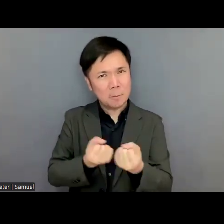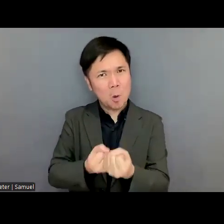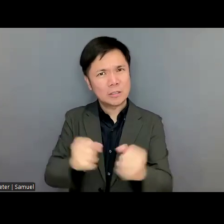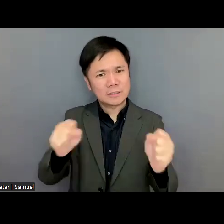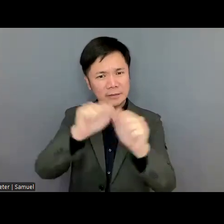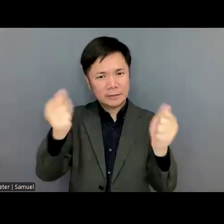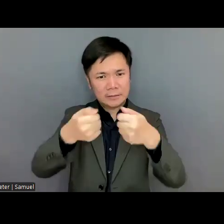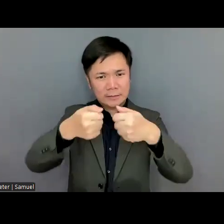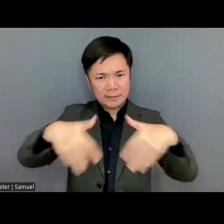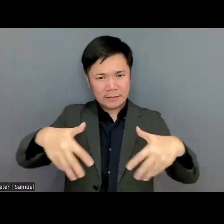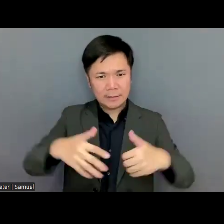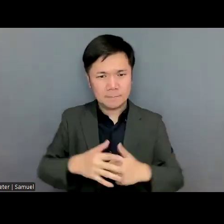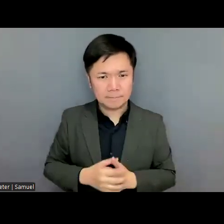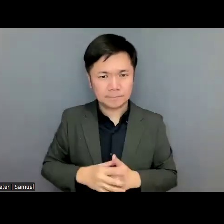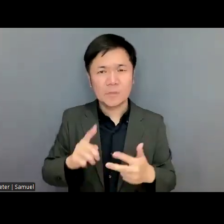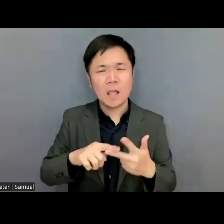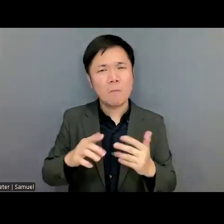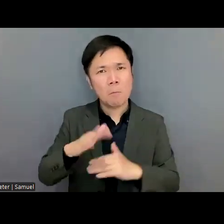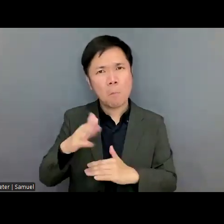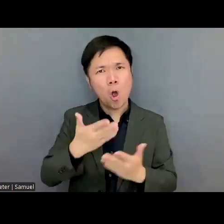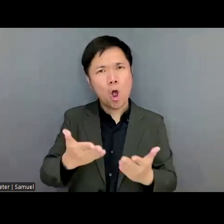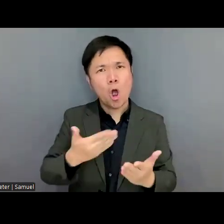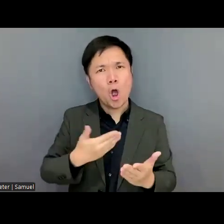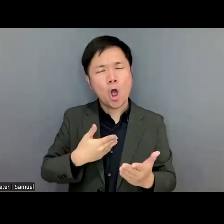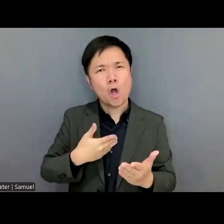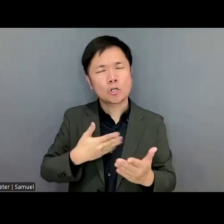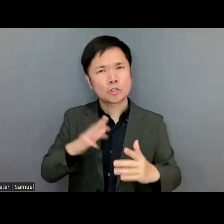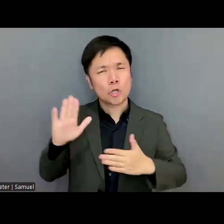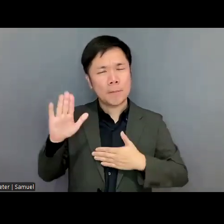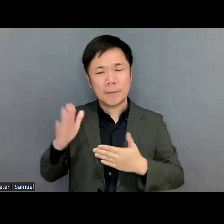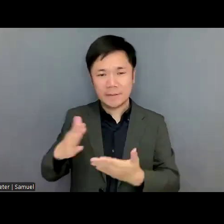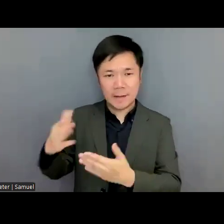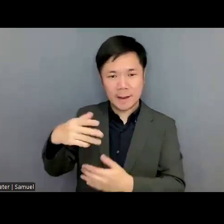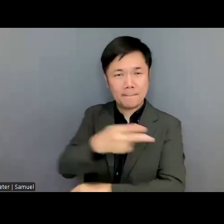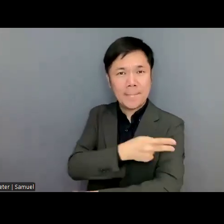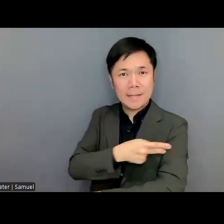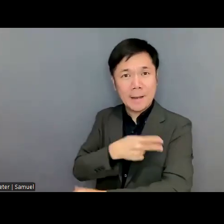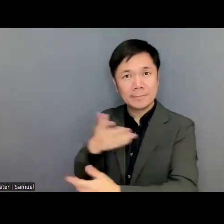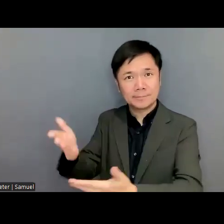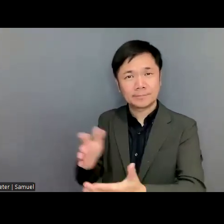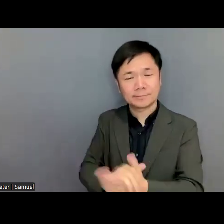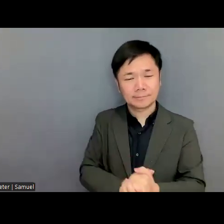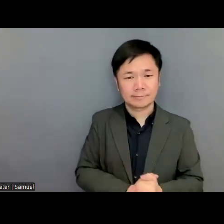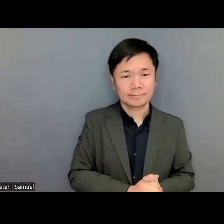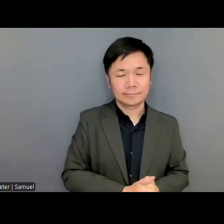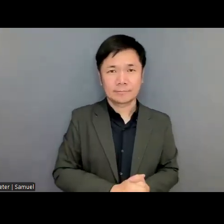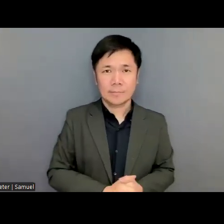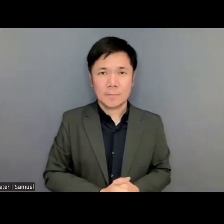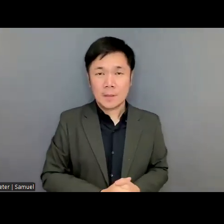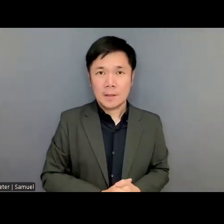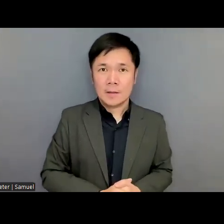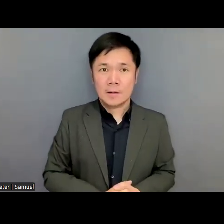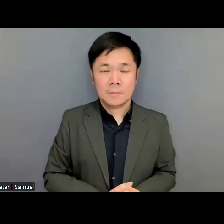going to translate this in commitments. But Pratima, you are there. Yes, can you raise your hand and